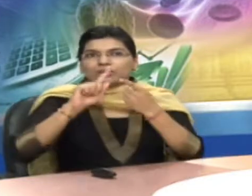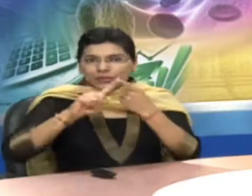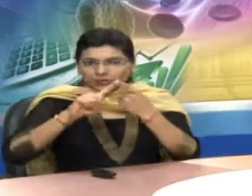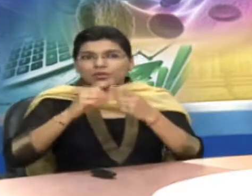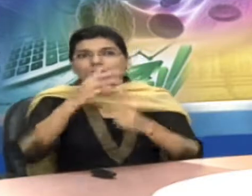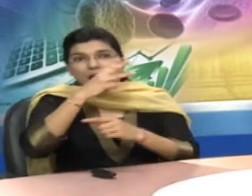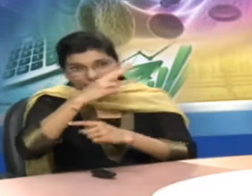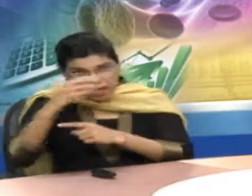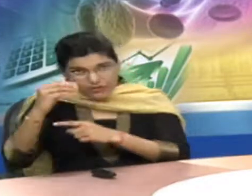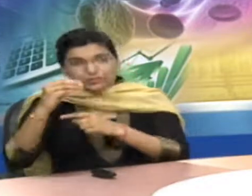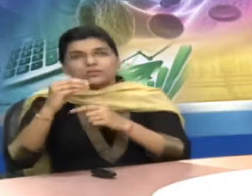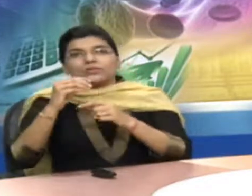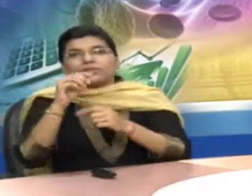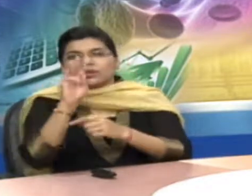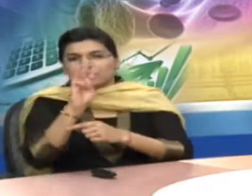and this was